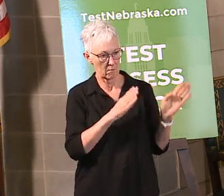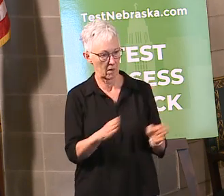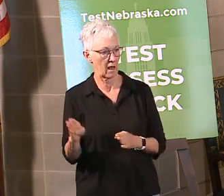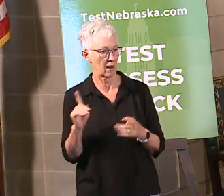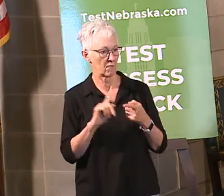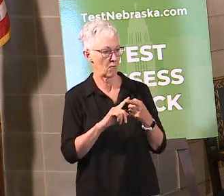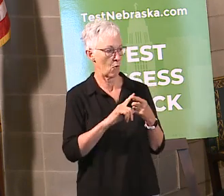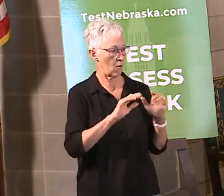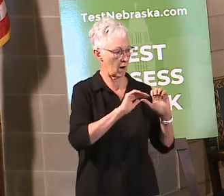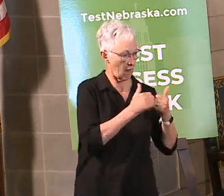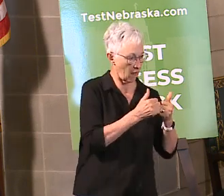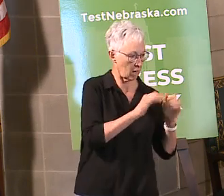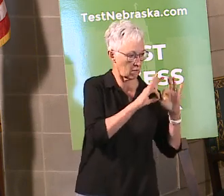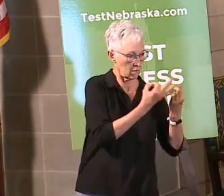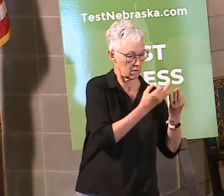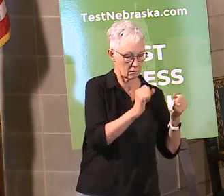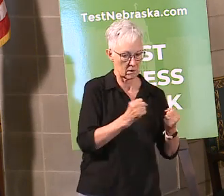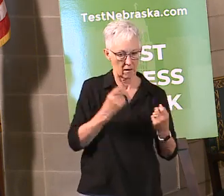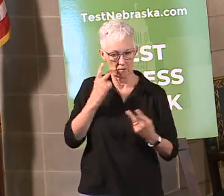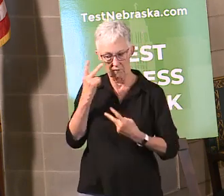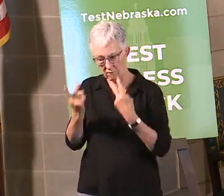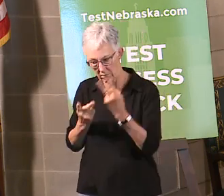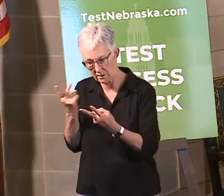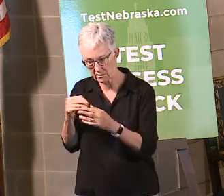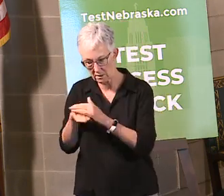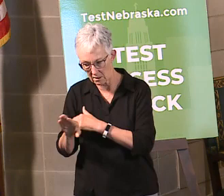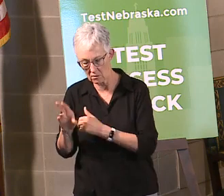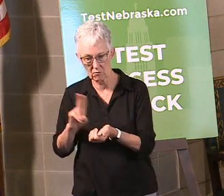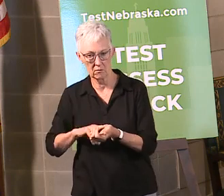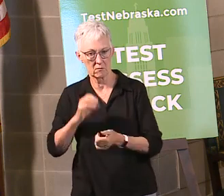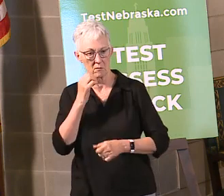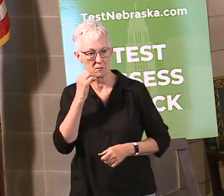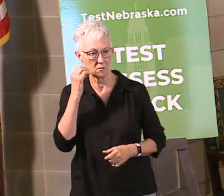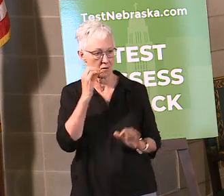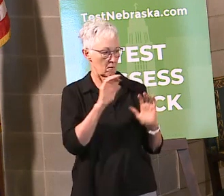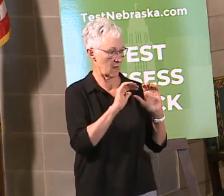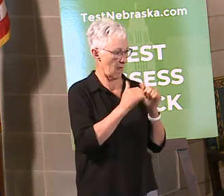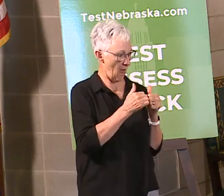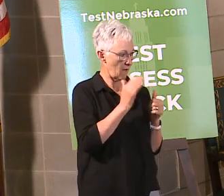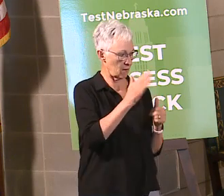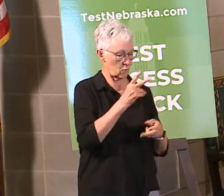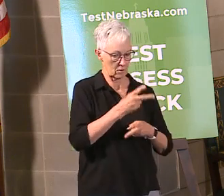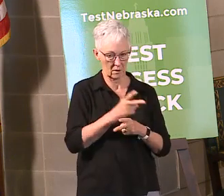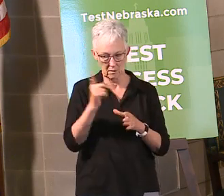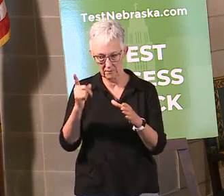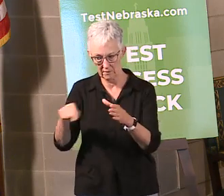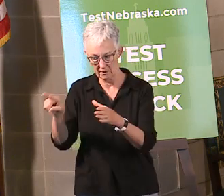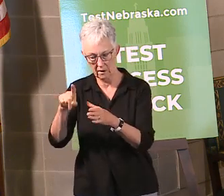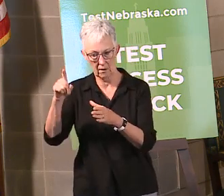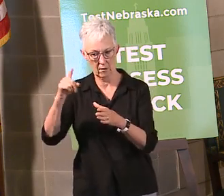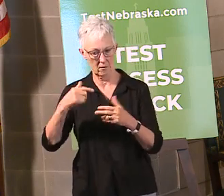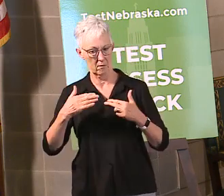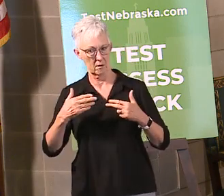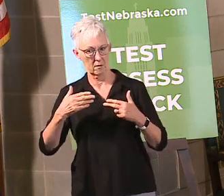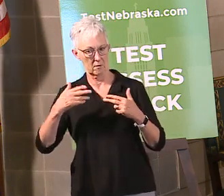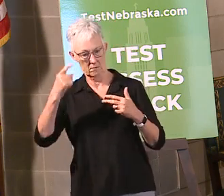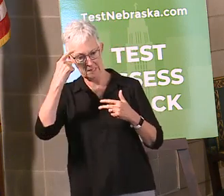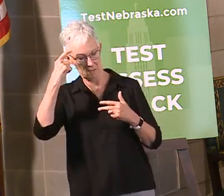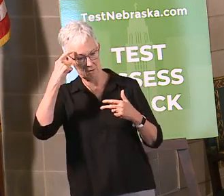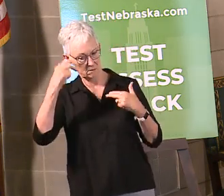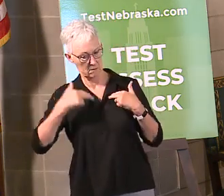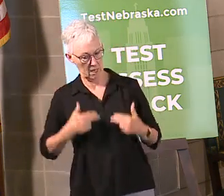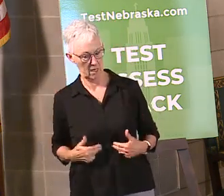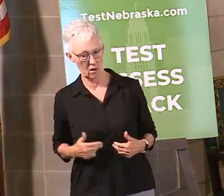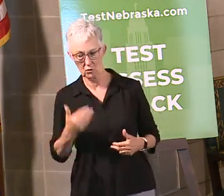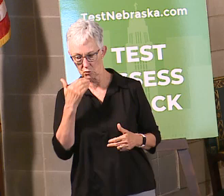forth. But we will just, I know it's a tough situation. We're going to continue to work with all these facilities to make sure they continue to provide that level of